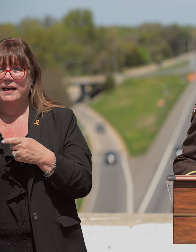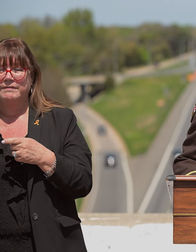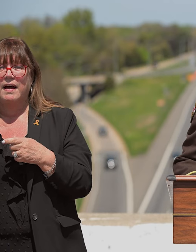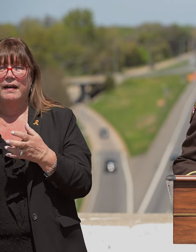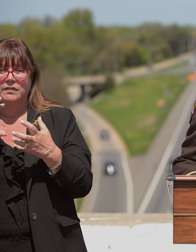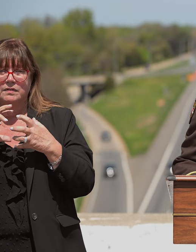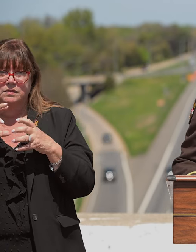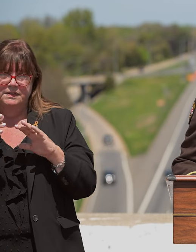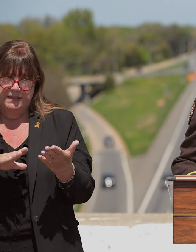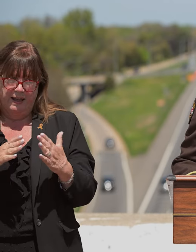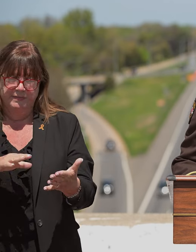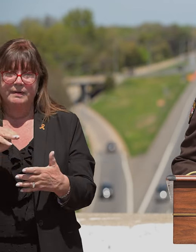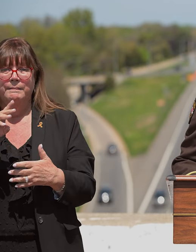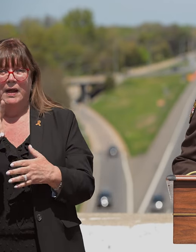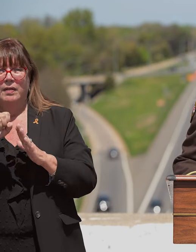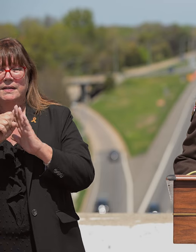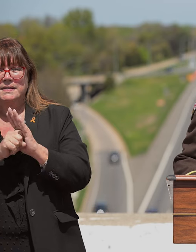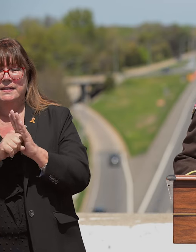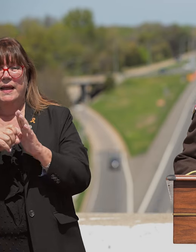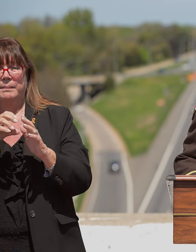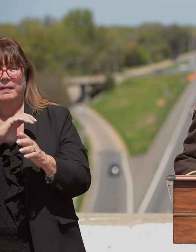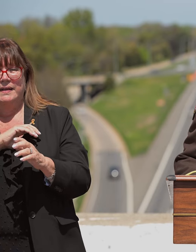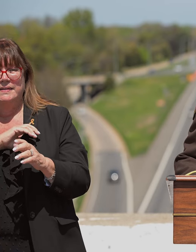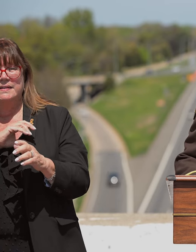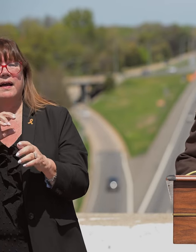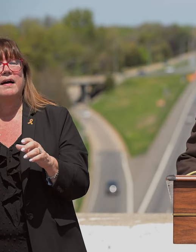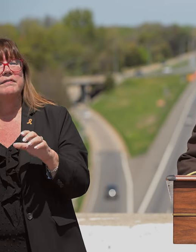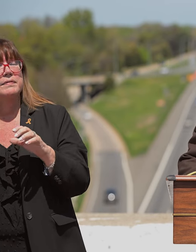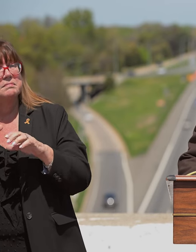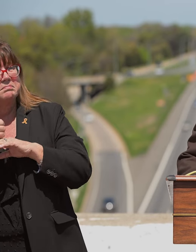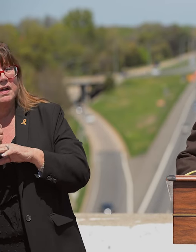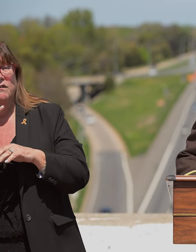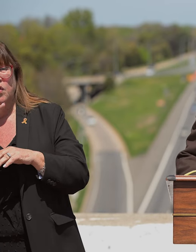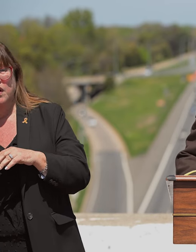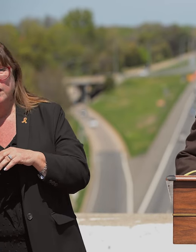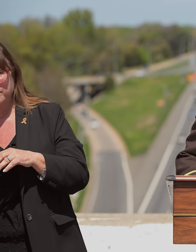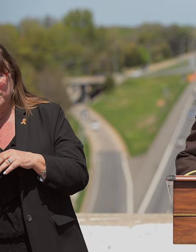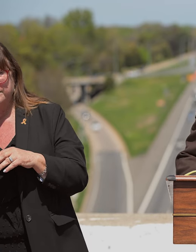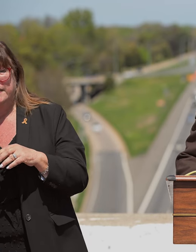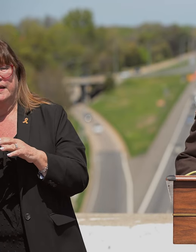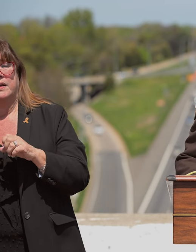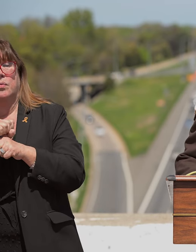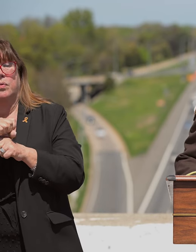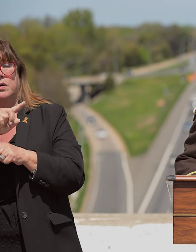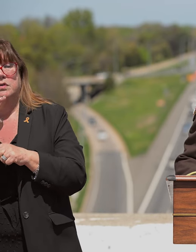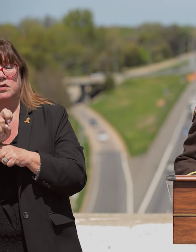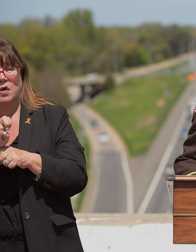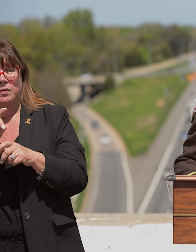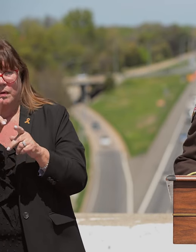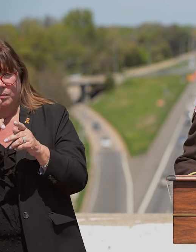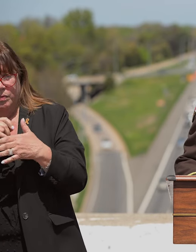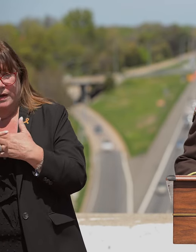have conducted more than 460 work zone enforcement initiatives, led to troopers issuing over